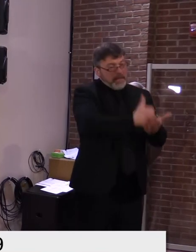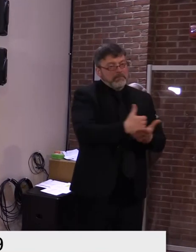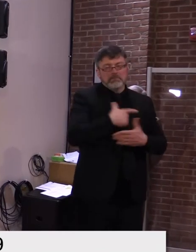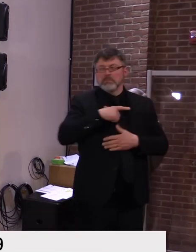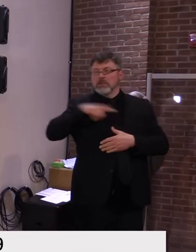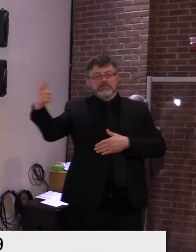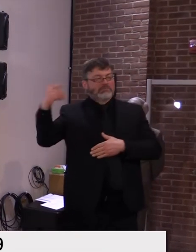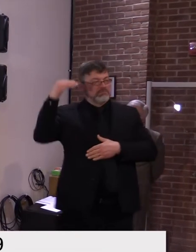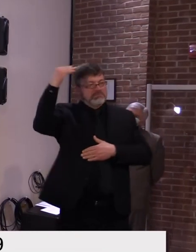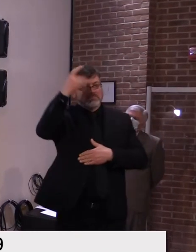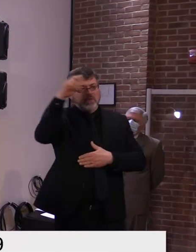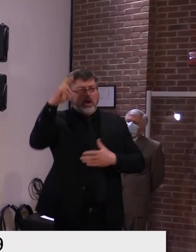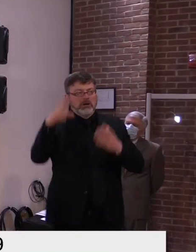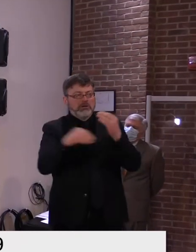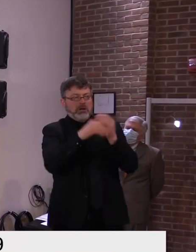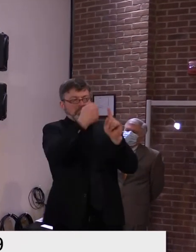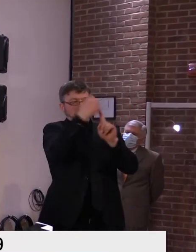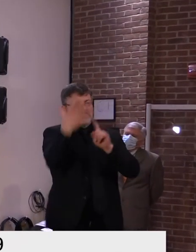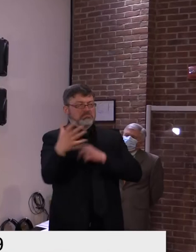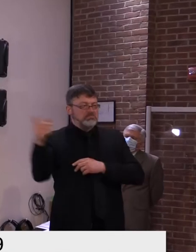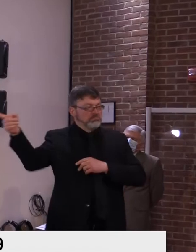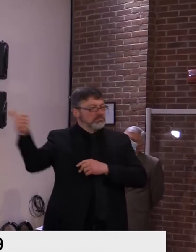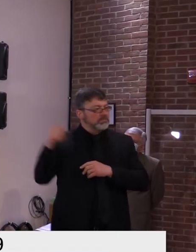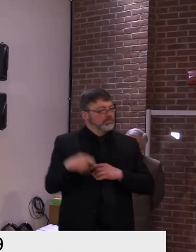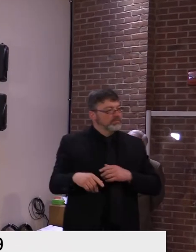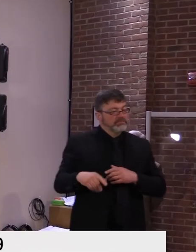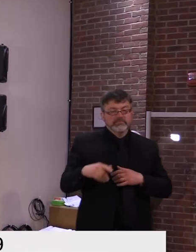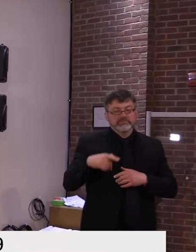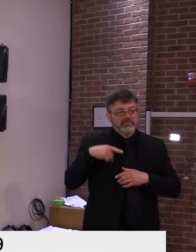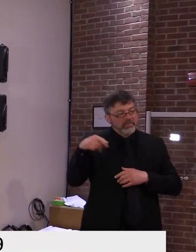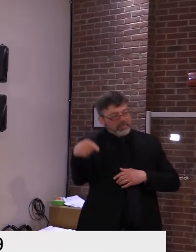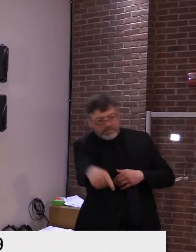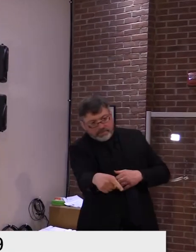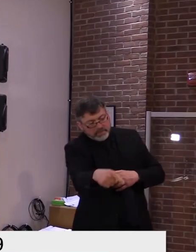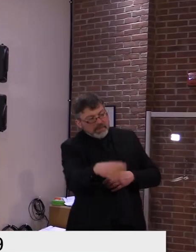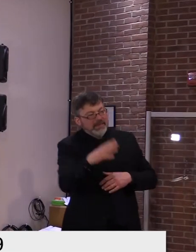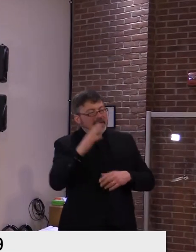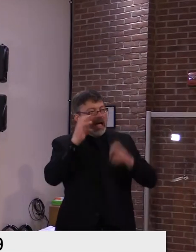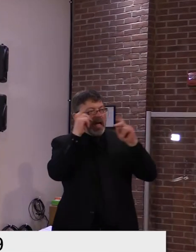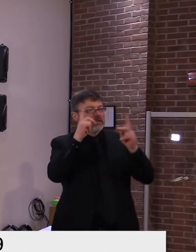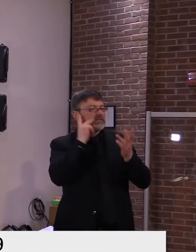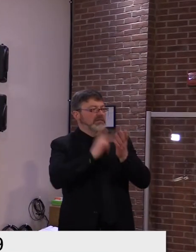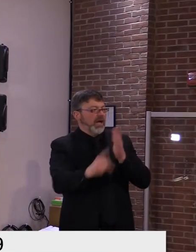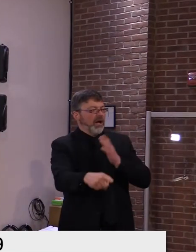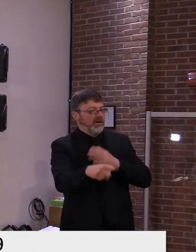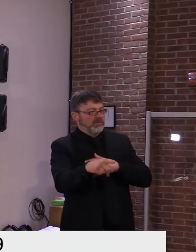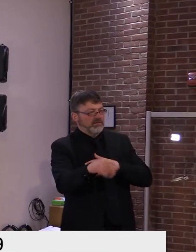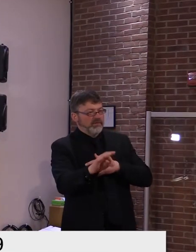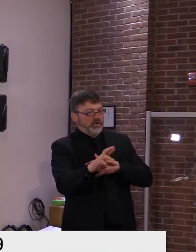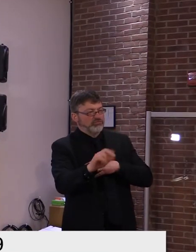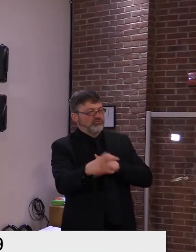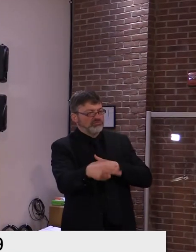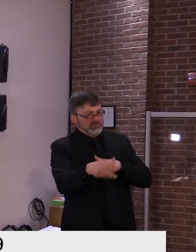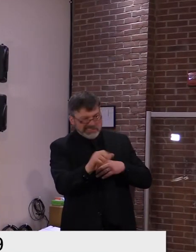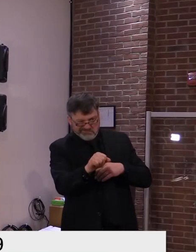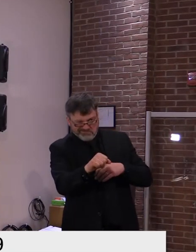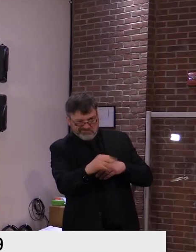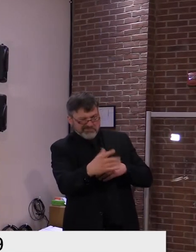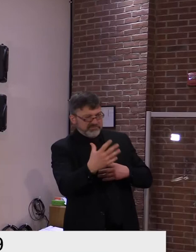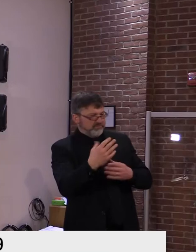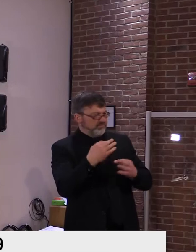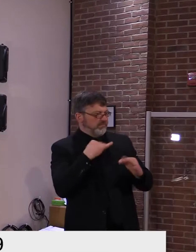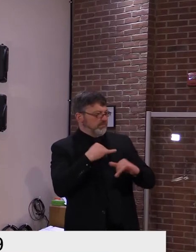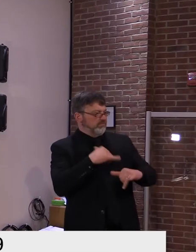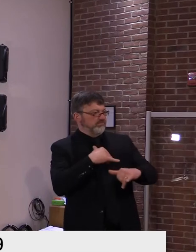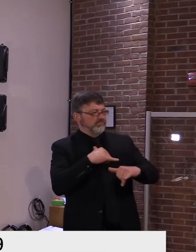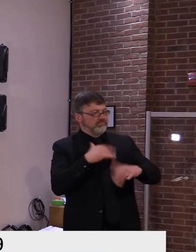Yeah, I want to give Secretary French a chance as well, but in my instance, some data that I'm aware of is